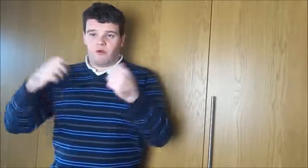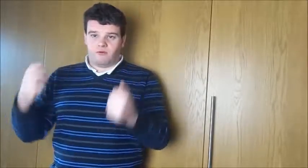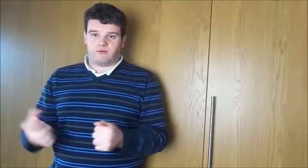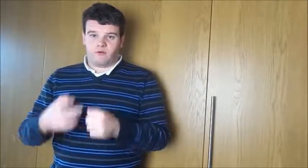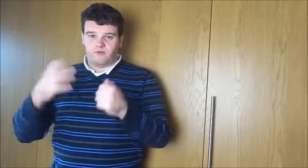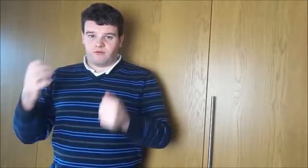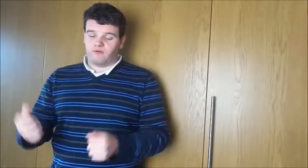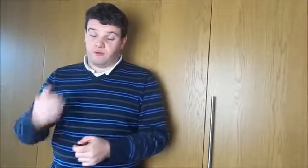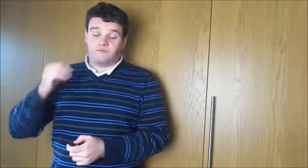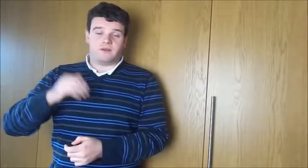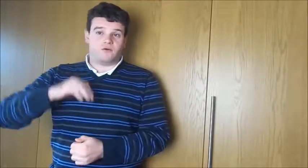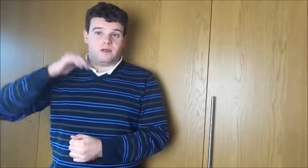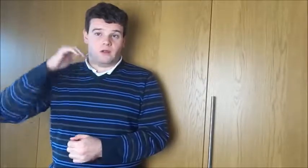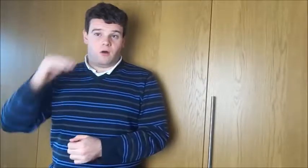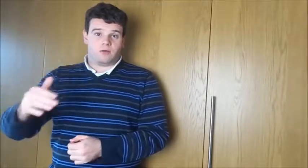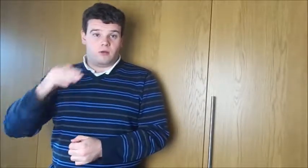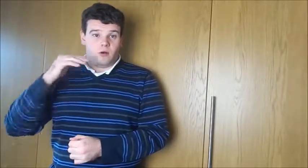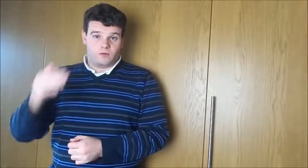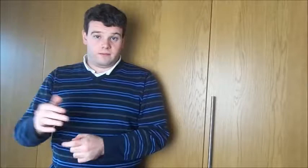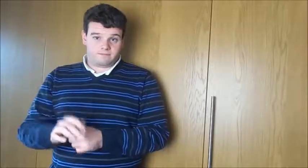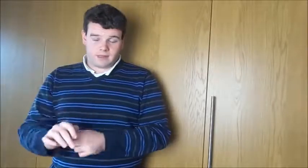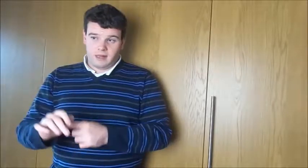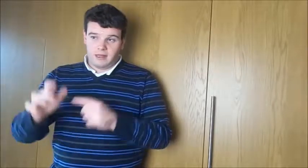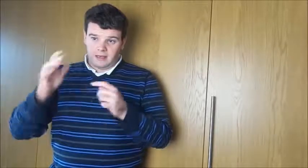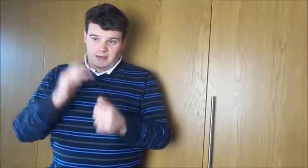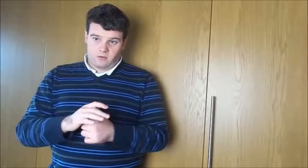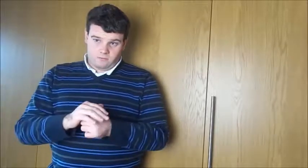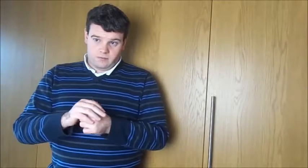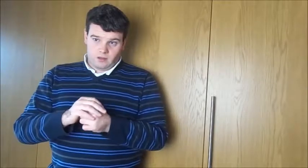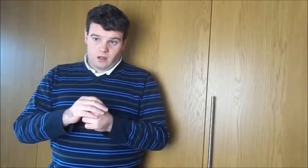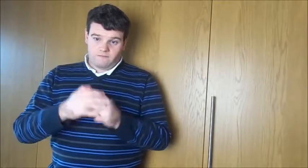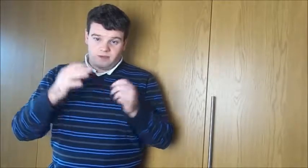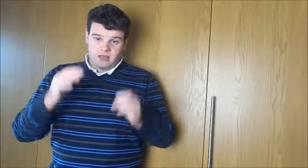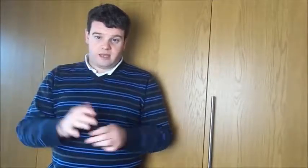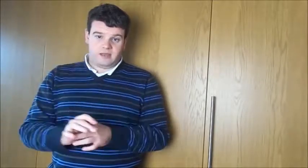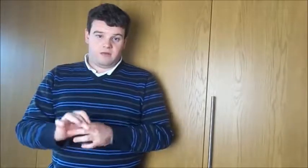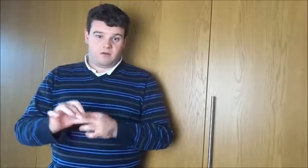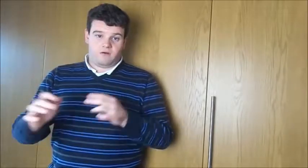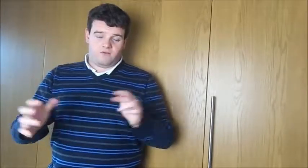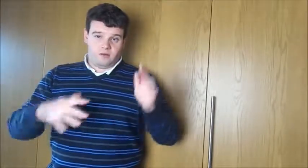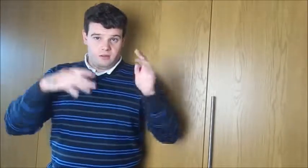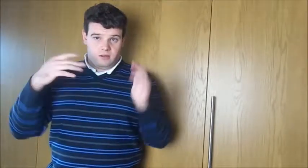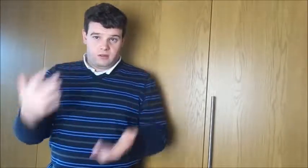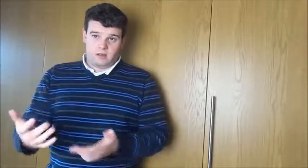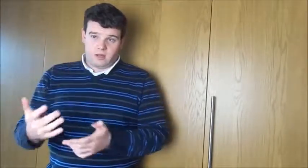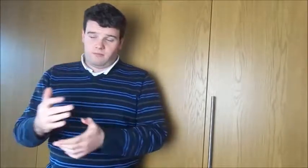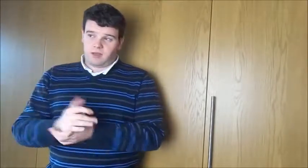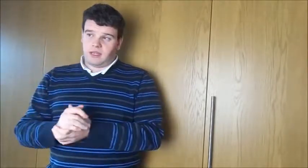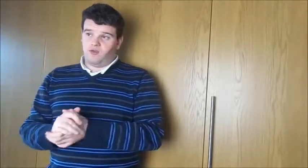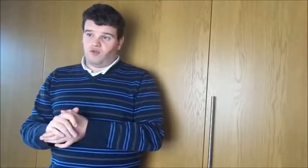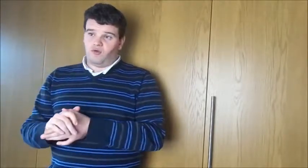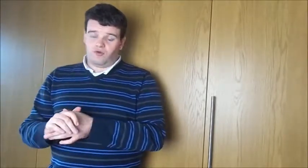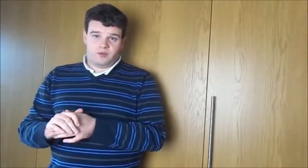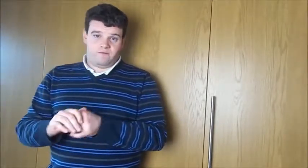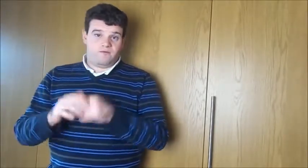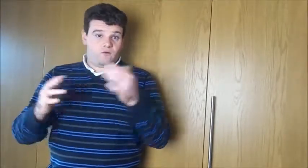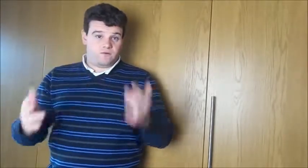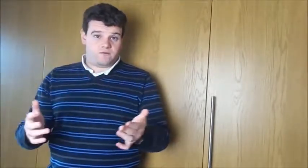and stronger and stronger until Victoria got older. Now, after 10 years of King George IV,